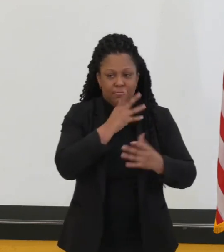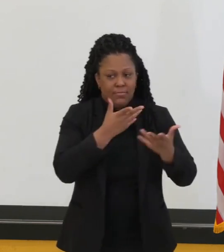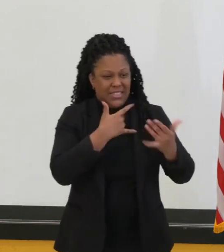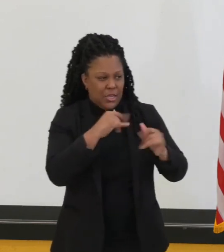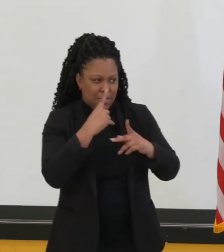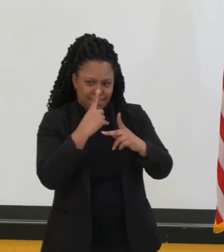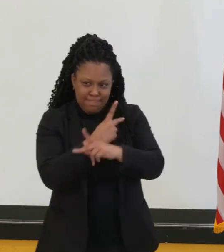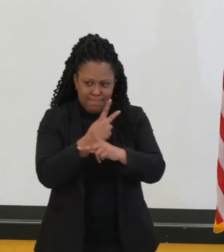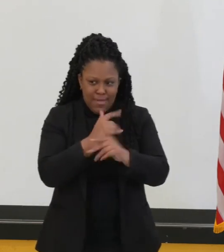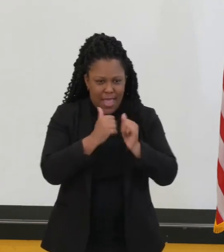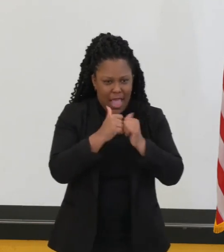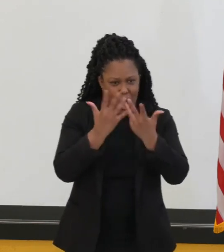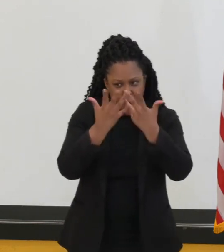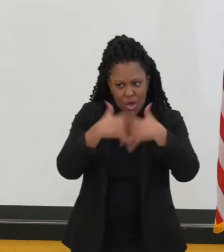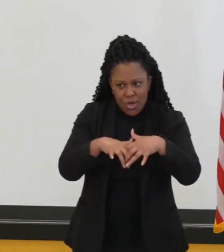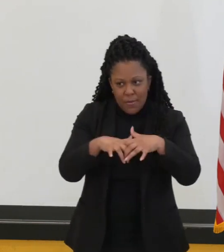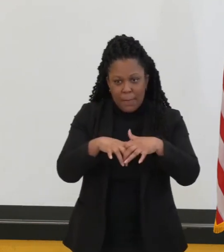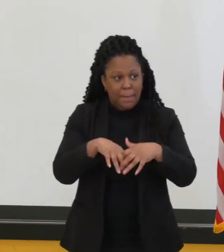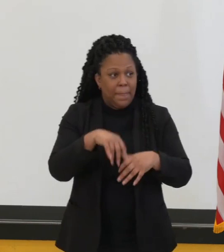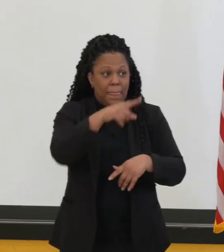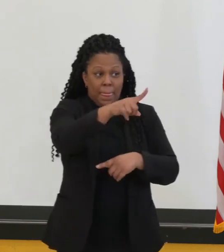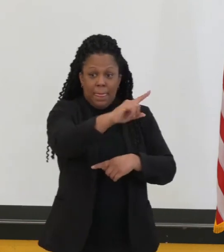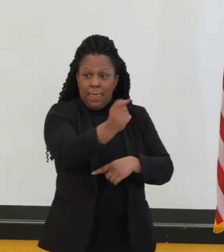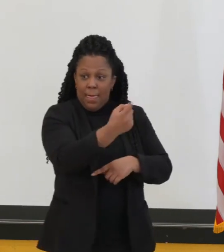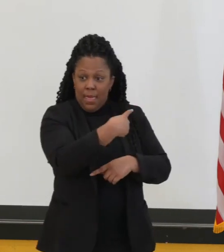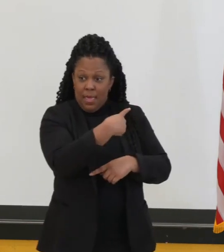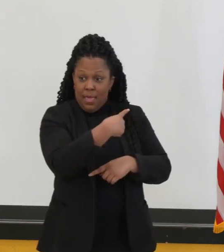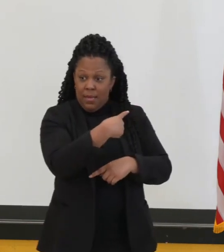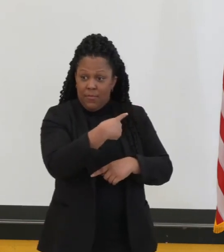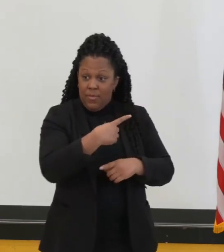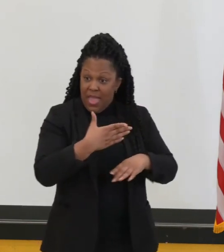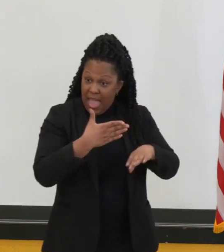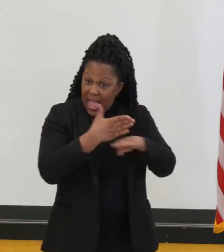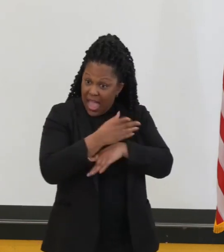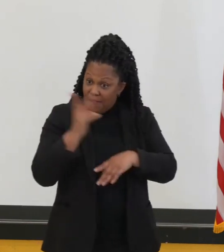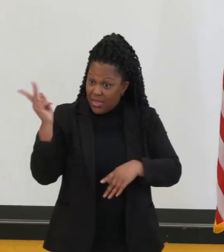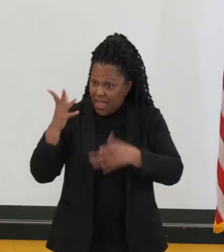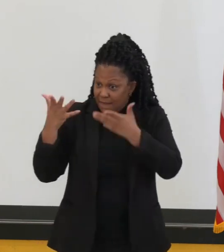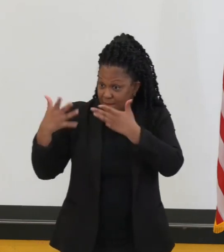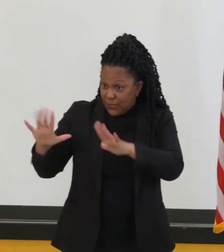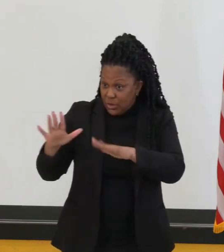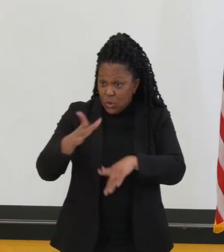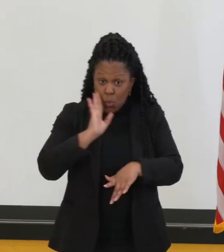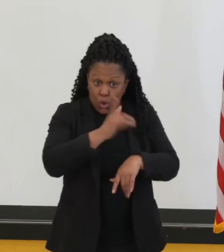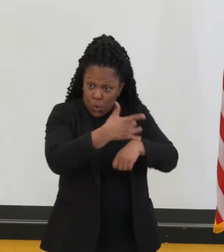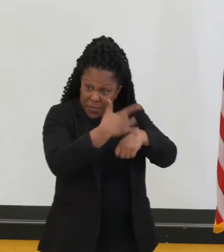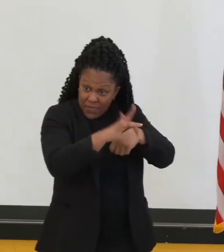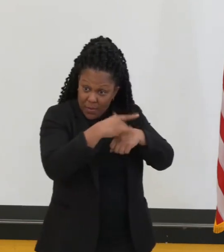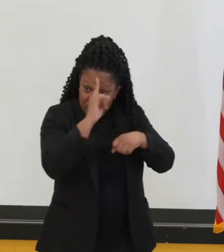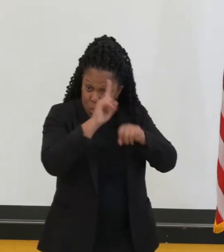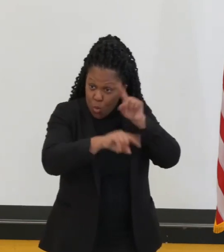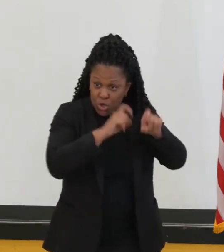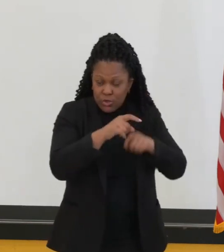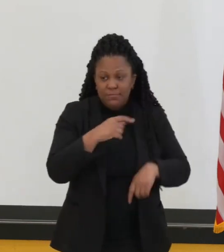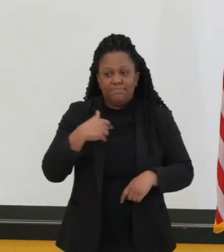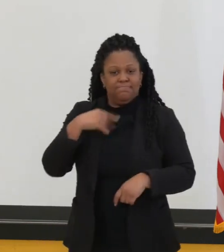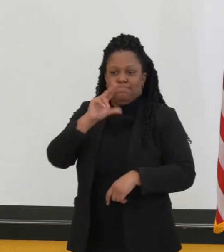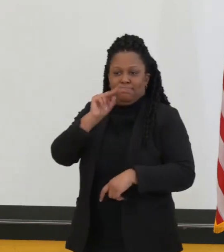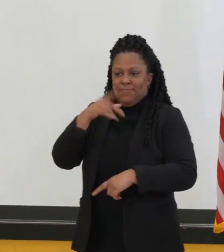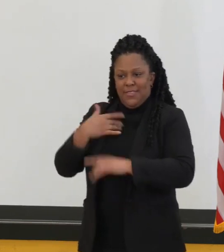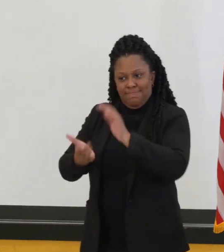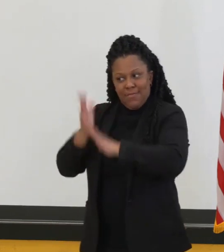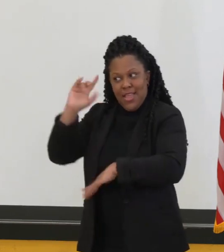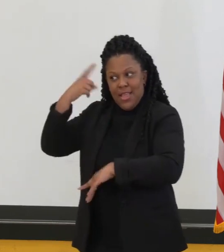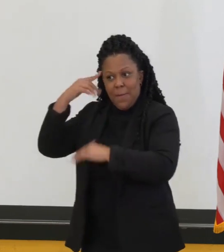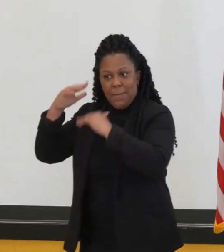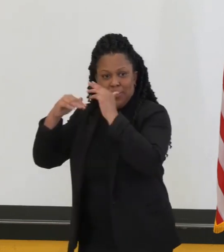Will you be available for questions after they're done, Governor? I am going to the Capitol right now. Can you just answer one question? Sure. Police